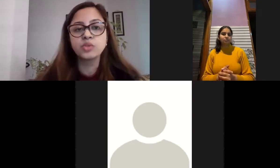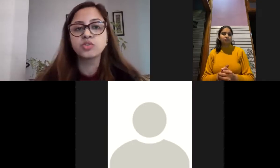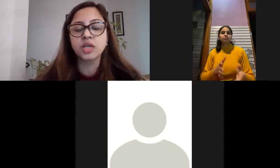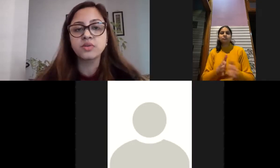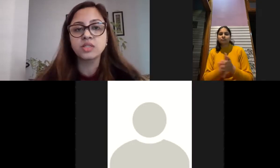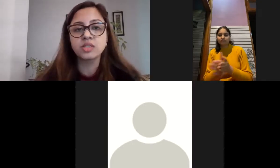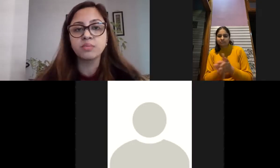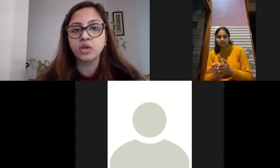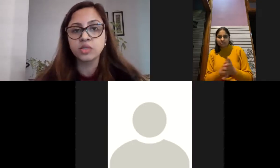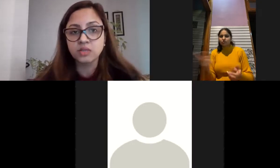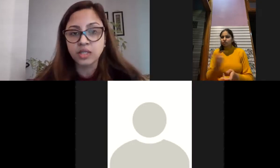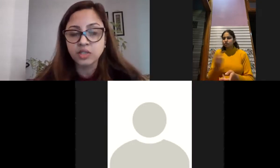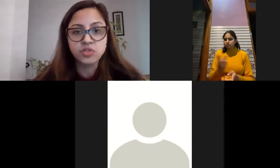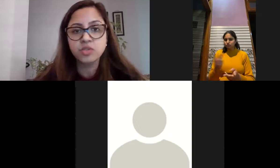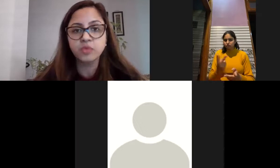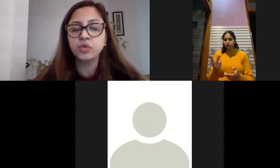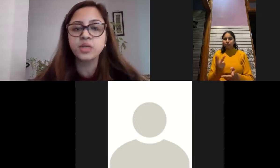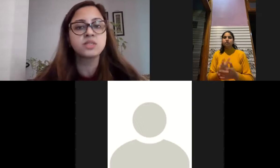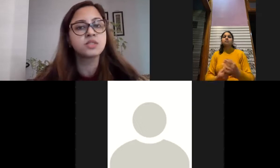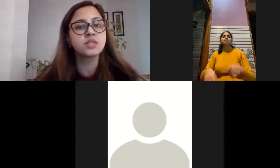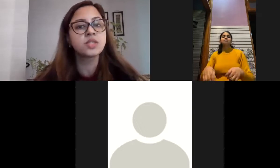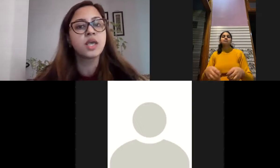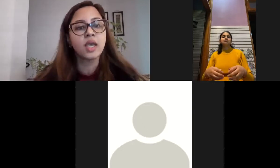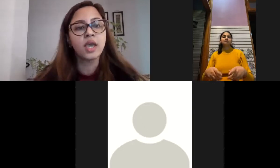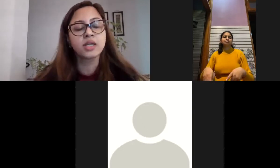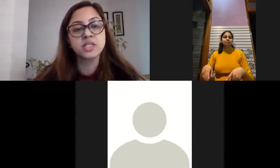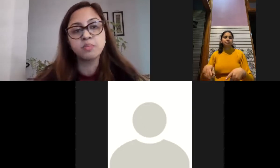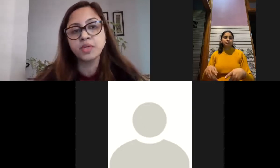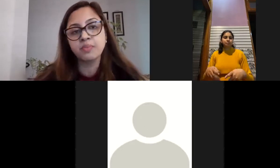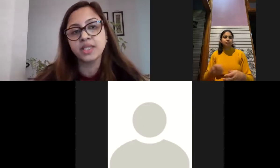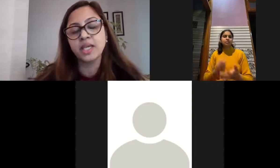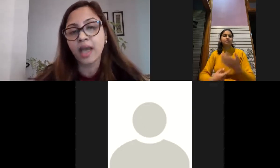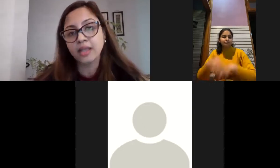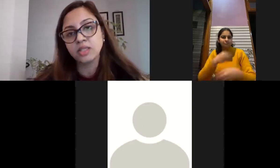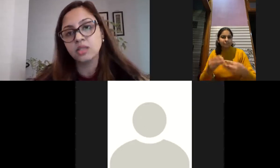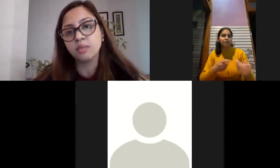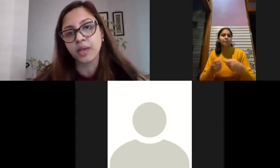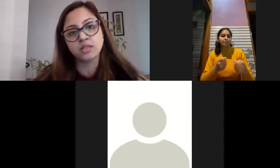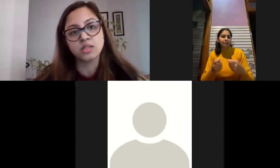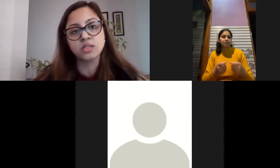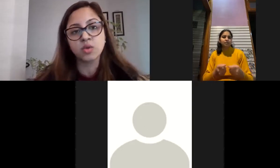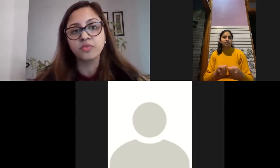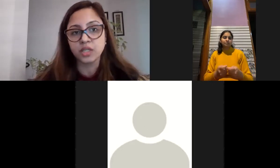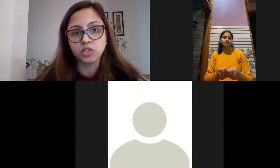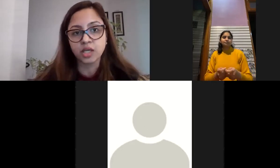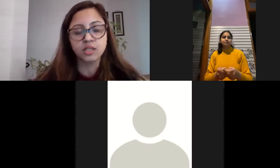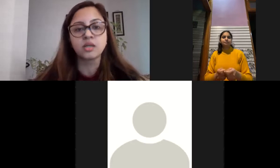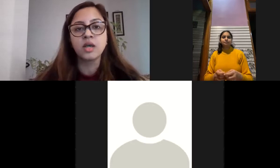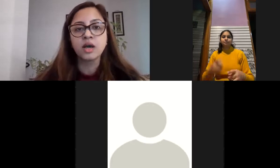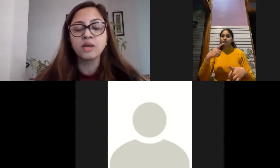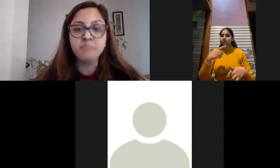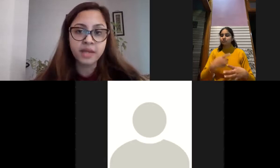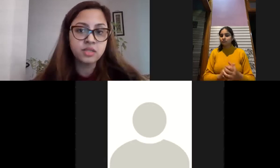Interestingly, both share a symbiotic relationship of coexistence and are tempered by the acts and capacities of each